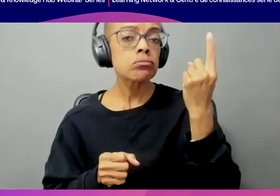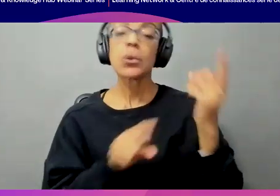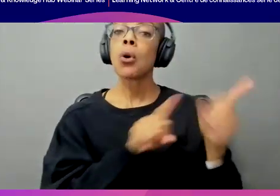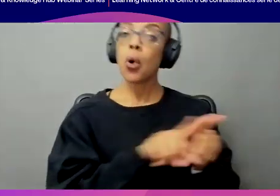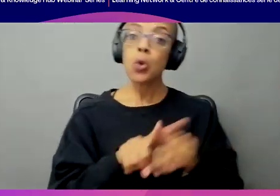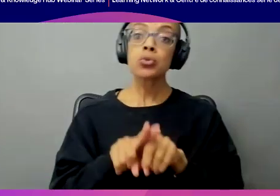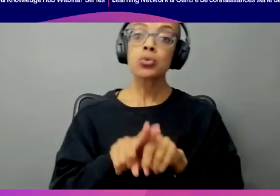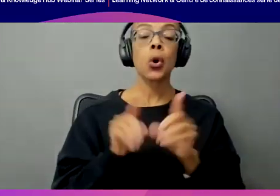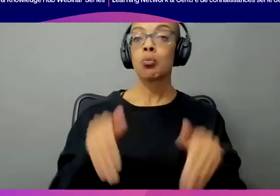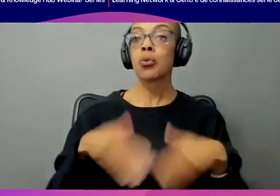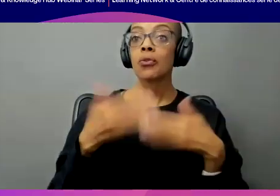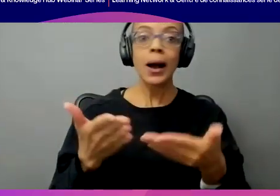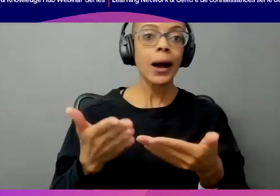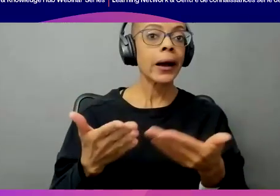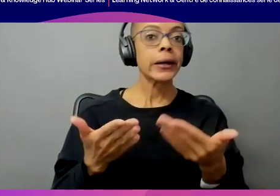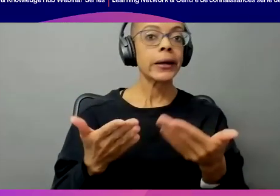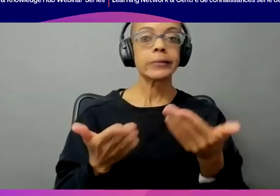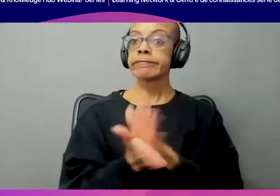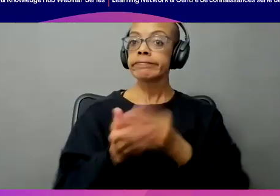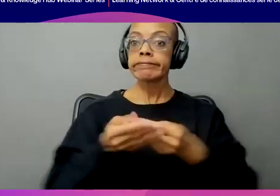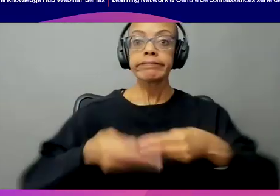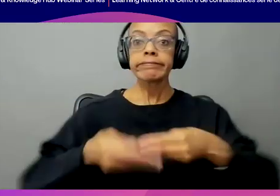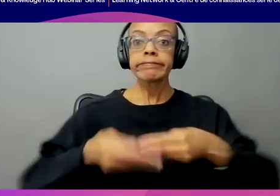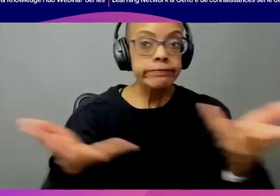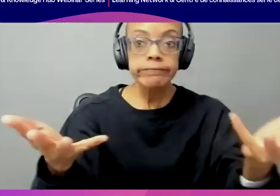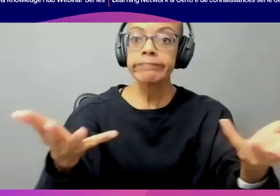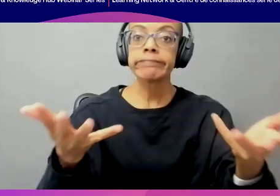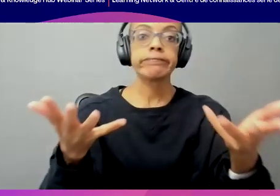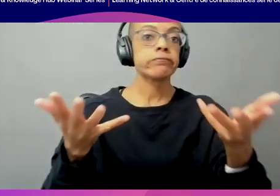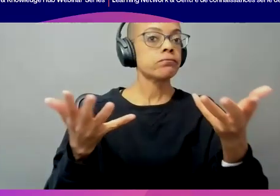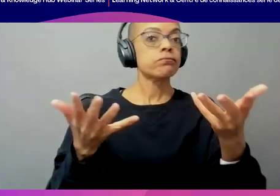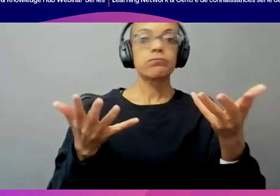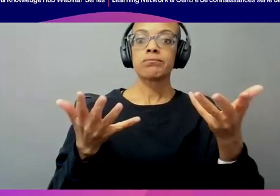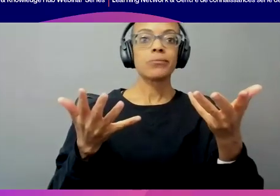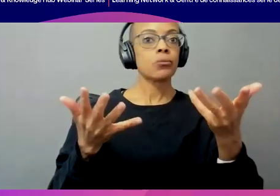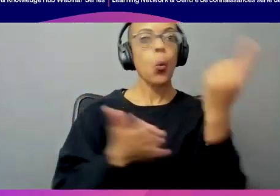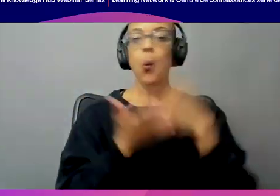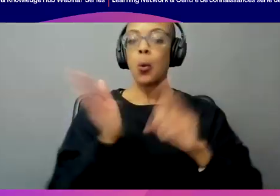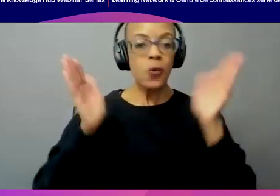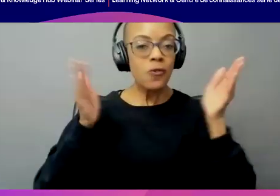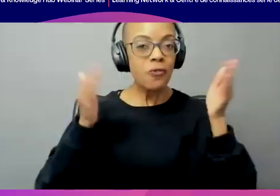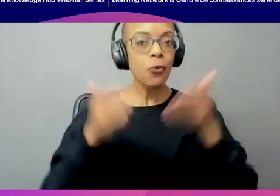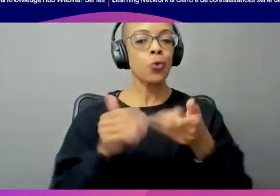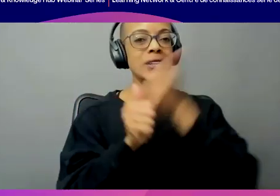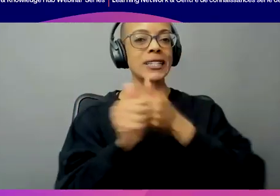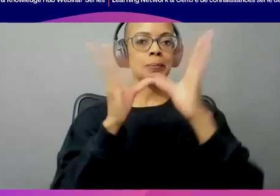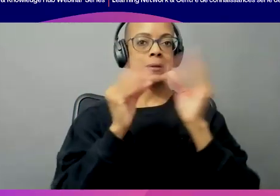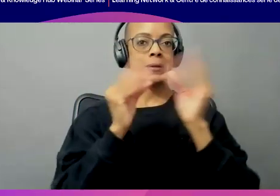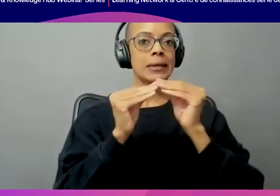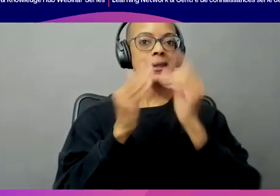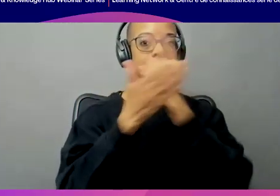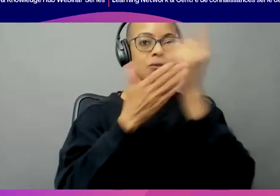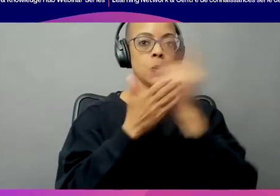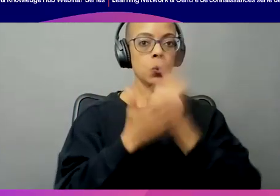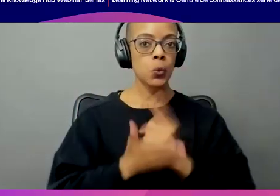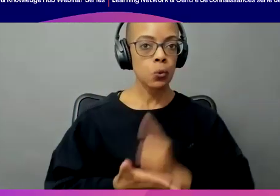providing some handouts and some real sense of what was going to be sort of the focus of each week,